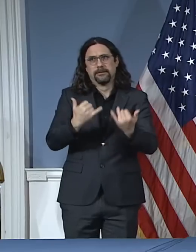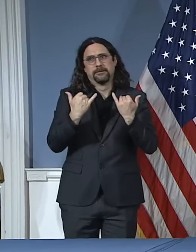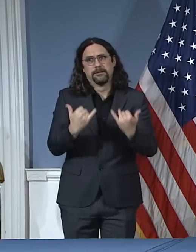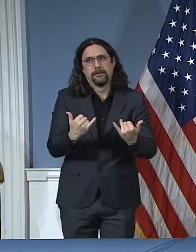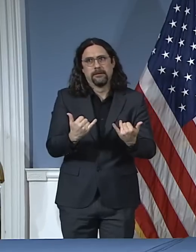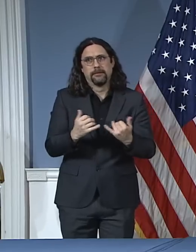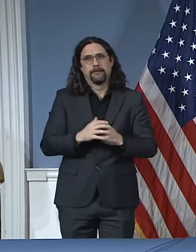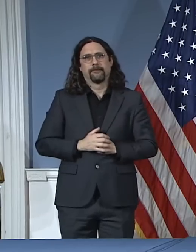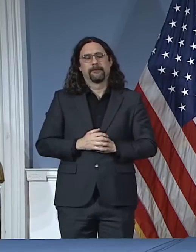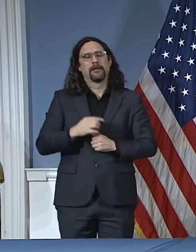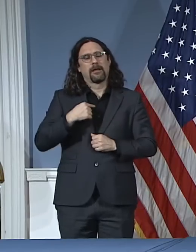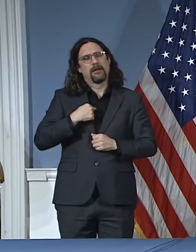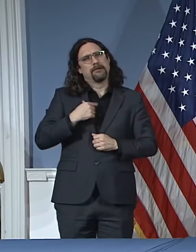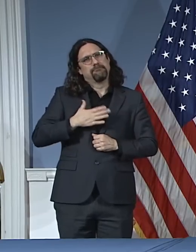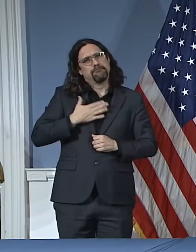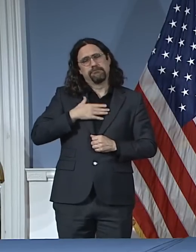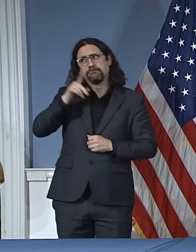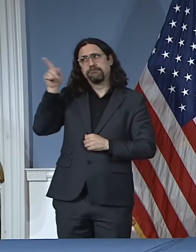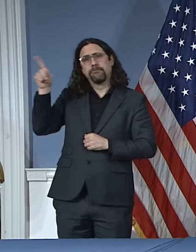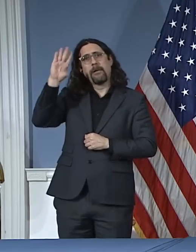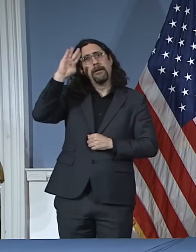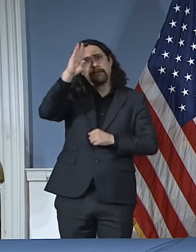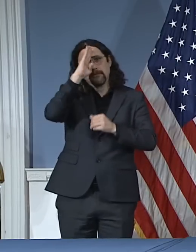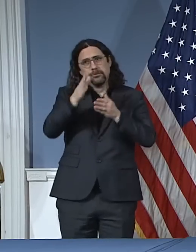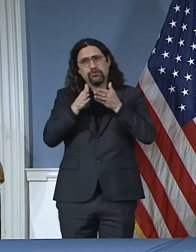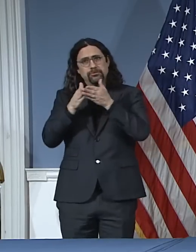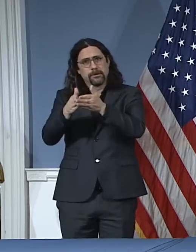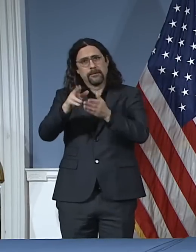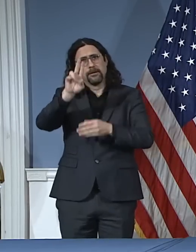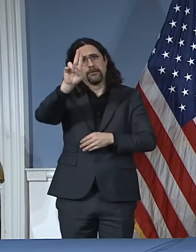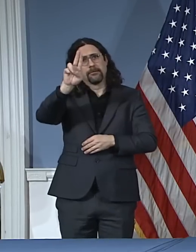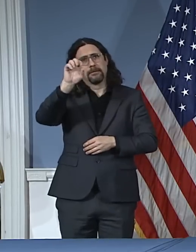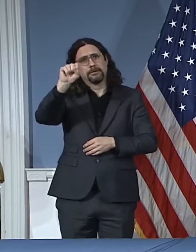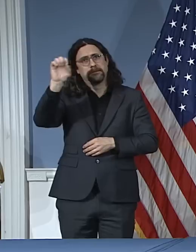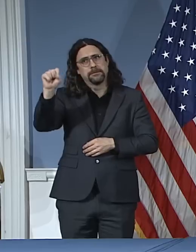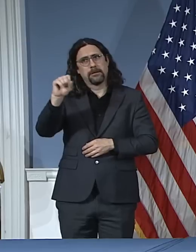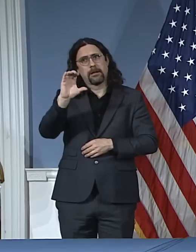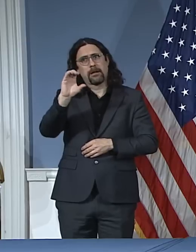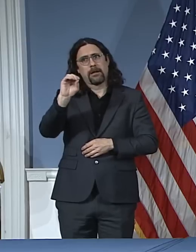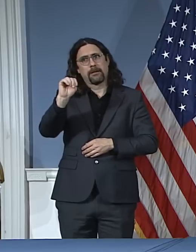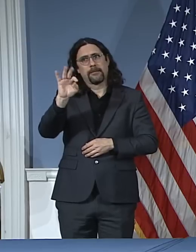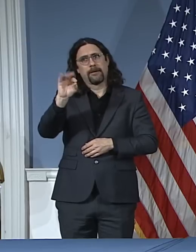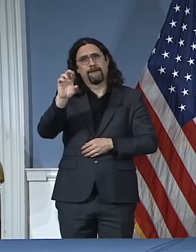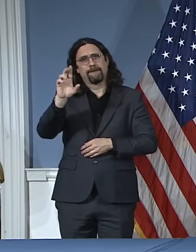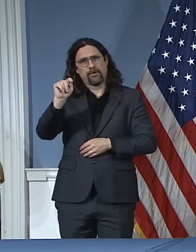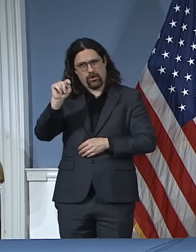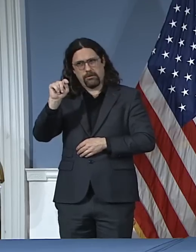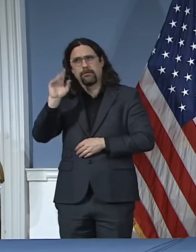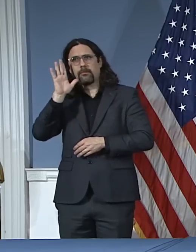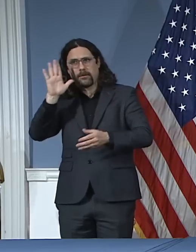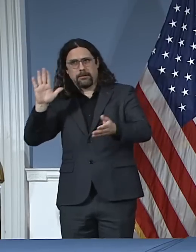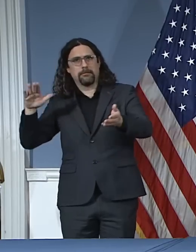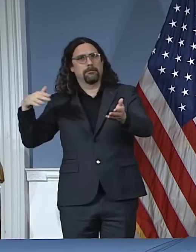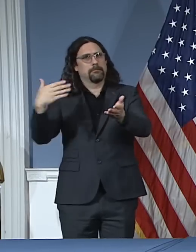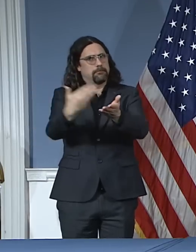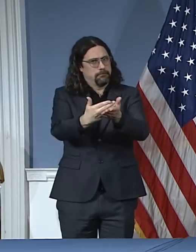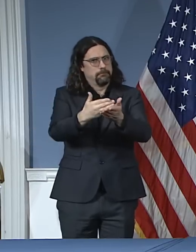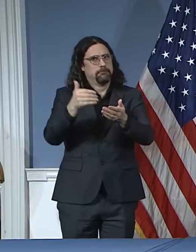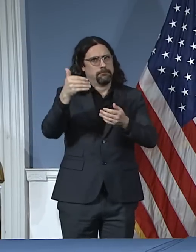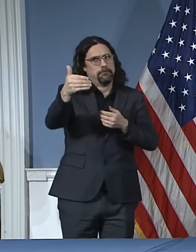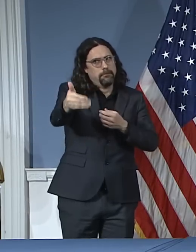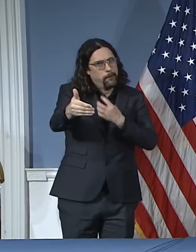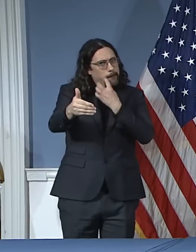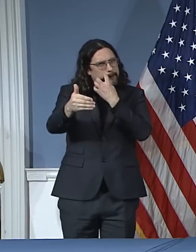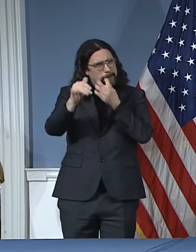That's very, very helpful. That's a great example of what our armed forces could do, but they could do so much more if they were fully mobilized, and we need them.